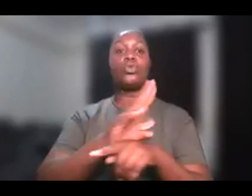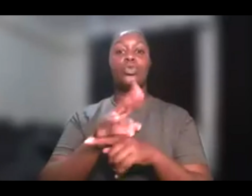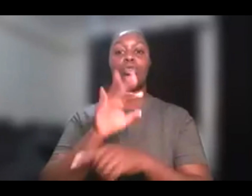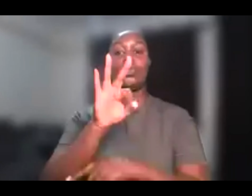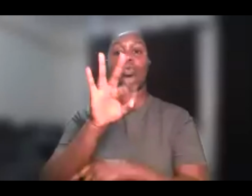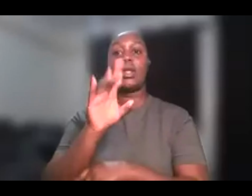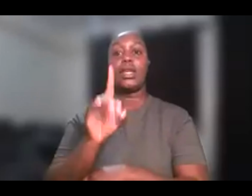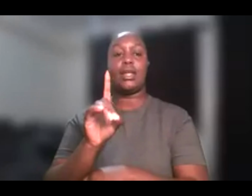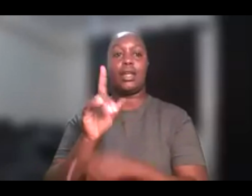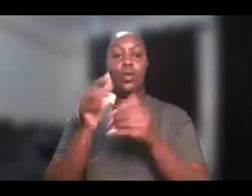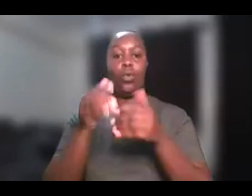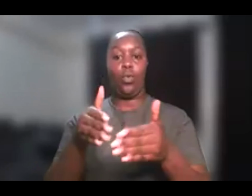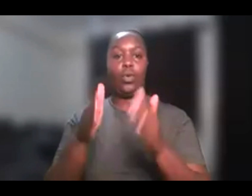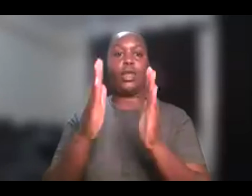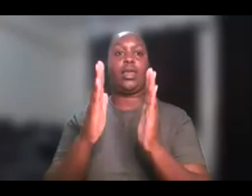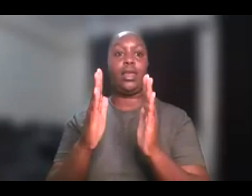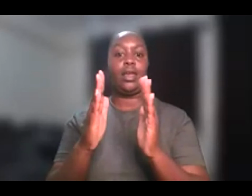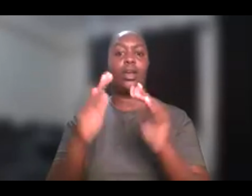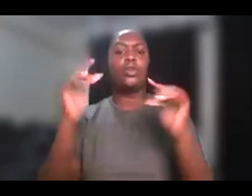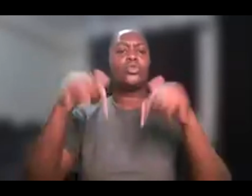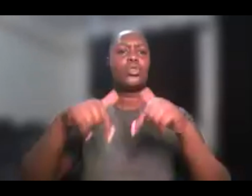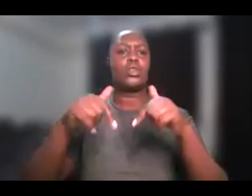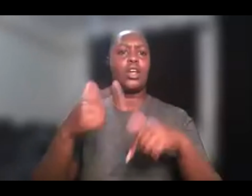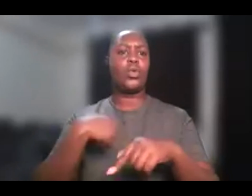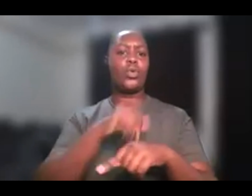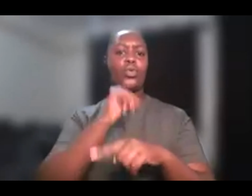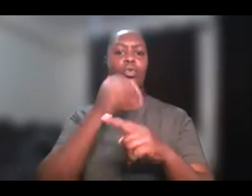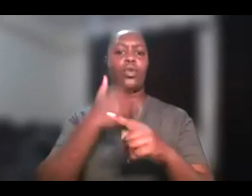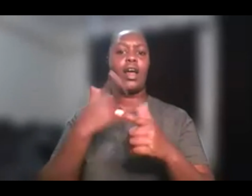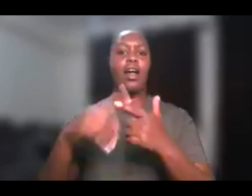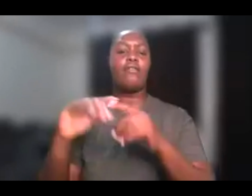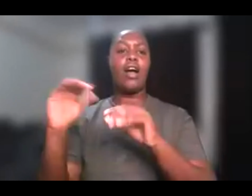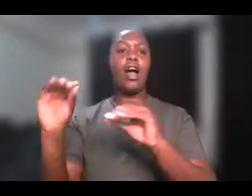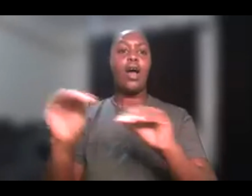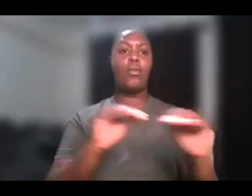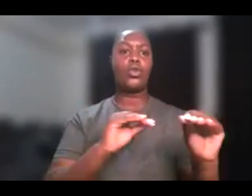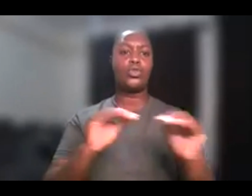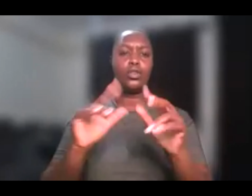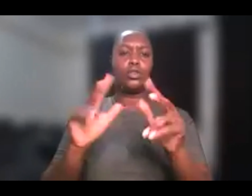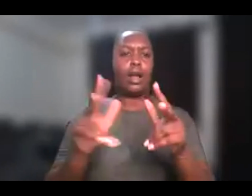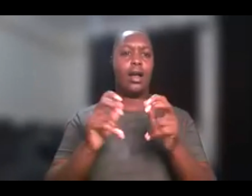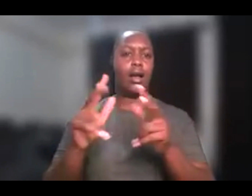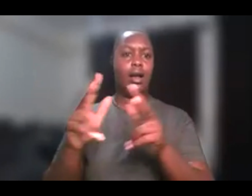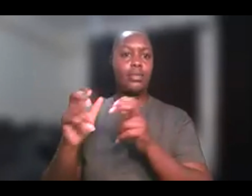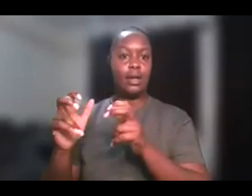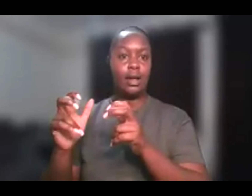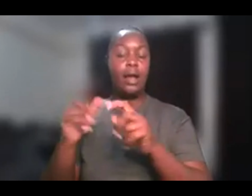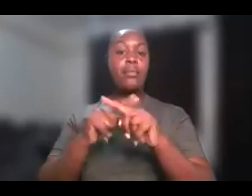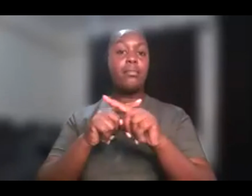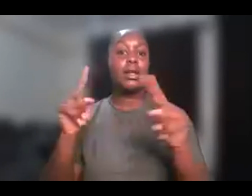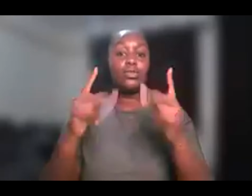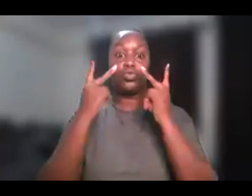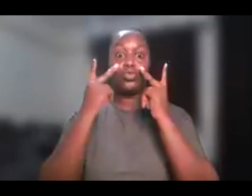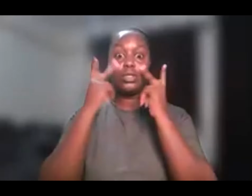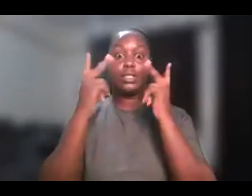do not have a motion capture suite or gloves. So like you can see here, our 3D artists